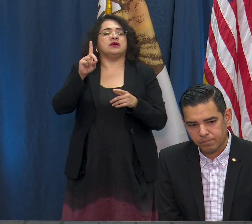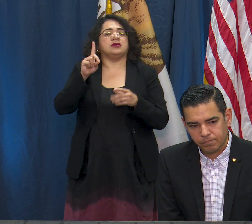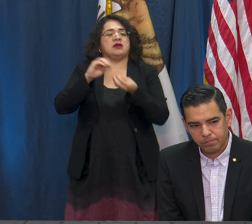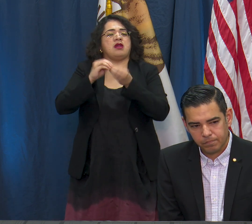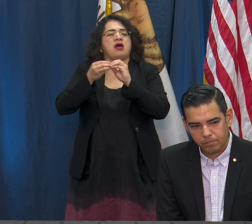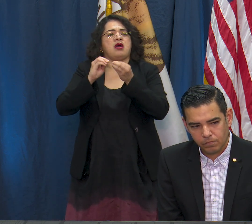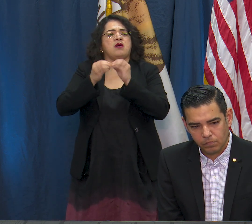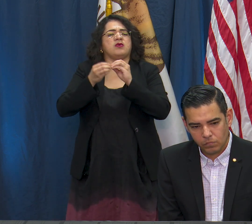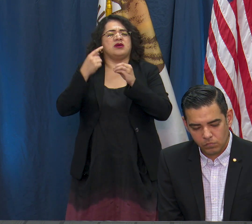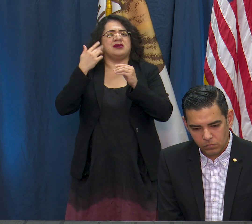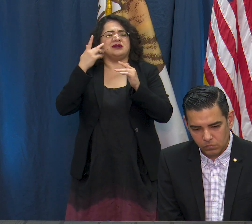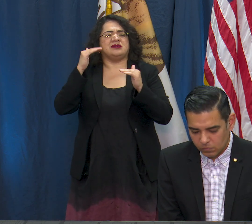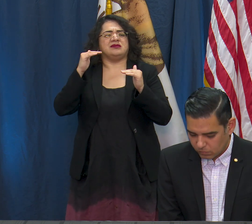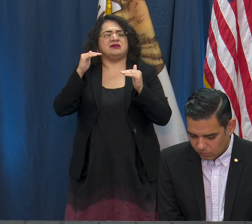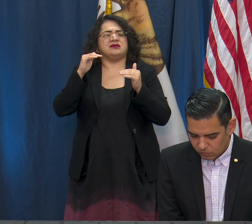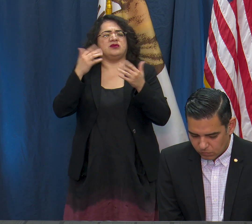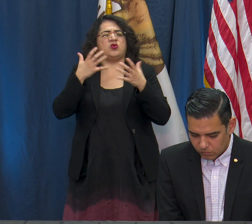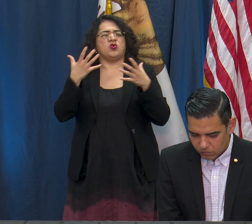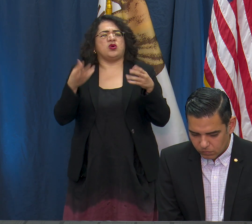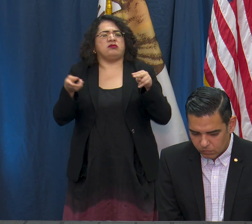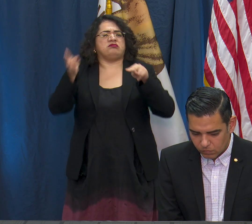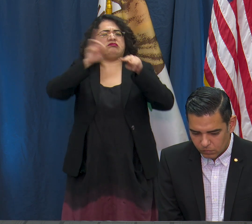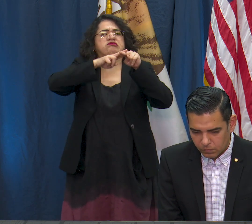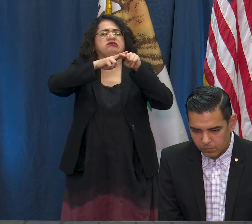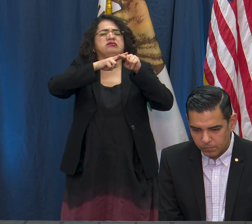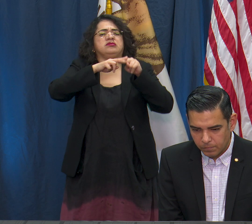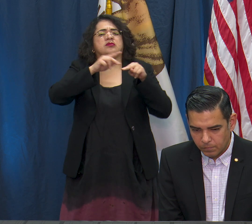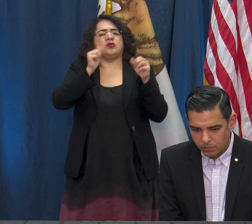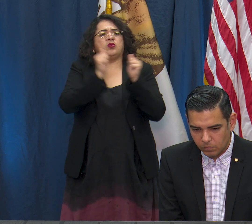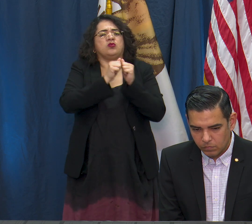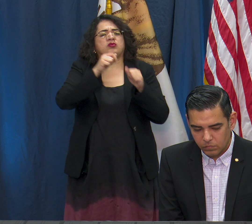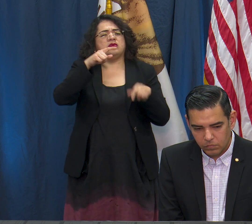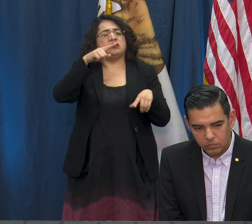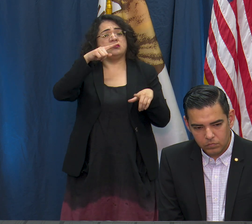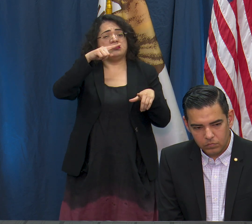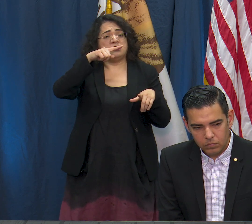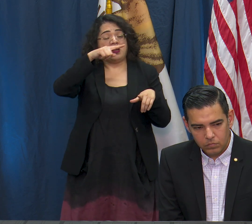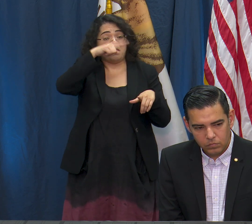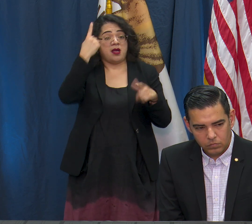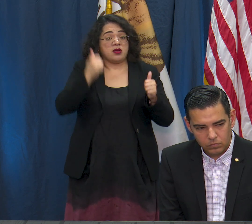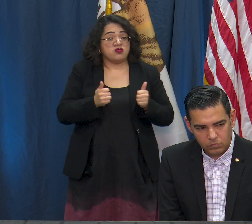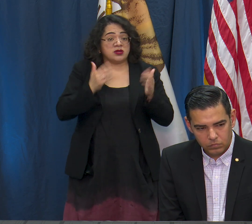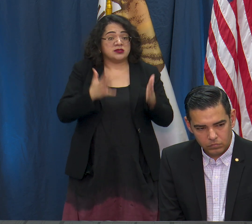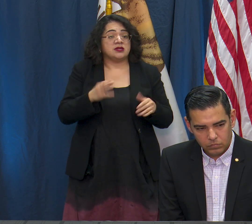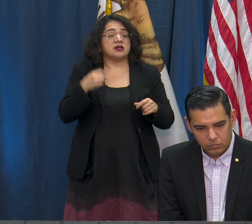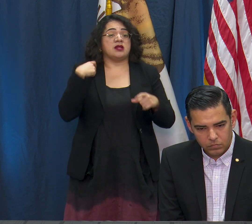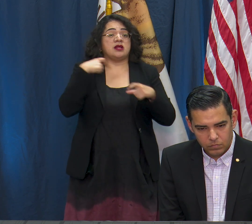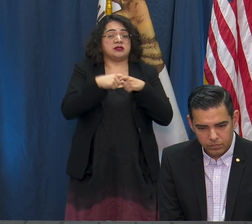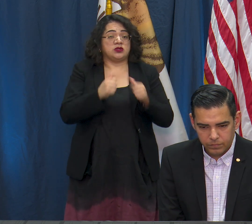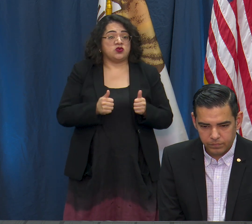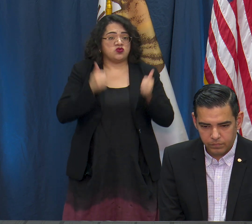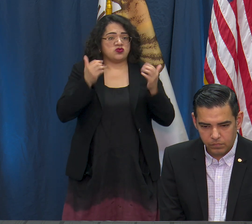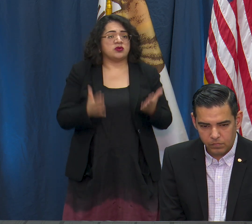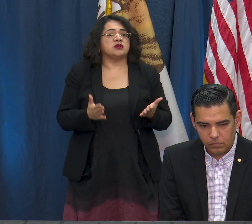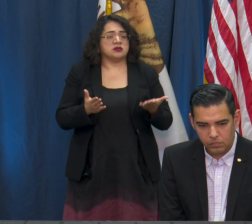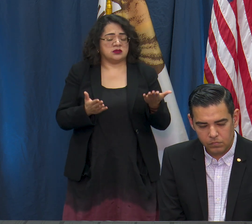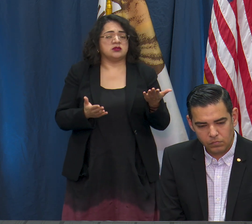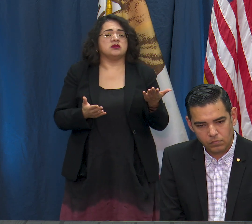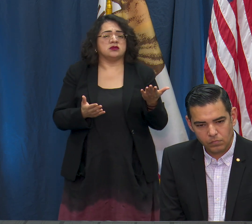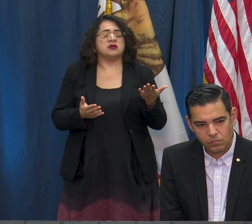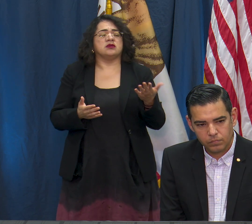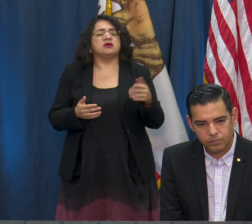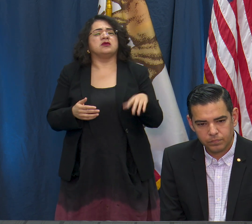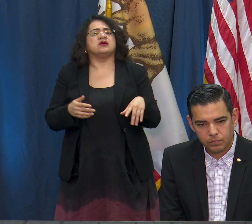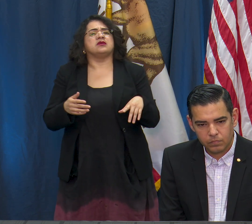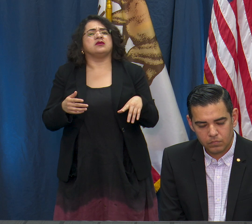of COVID-19 underlying conditions that are in the community. But there seems to be one community that is being neglected and